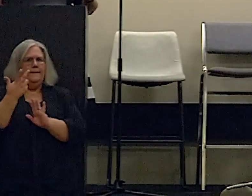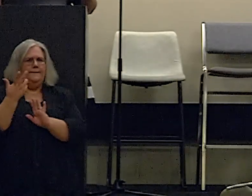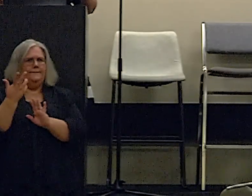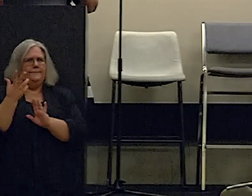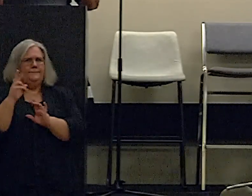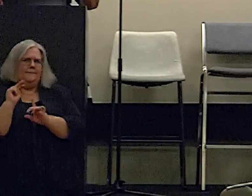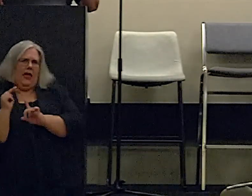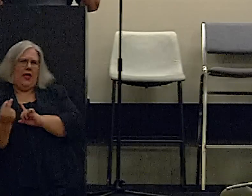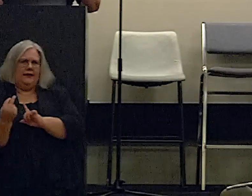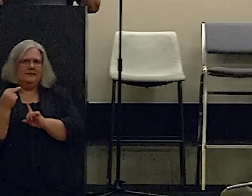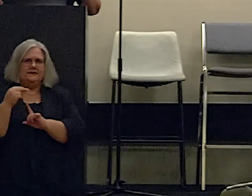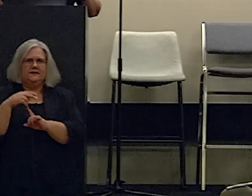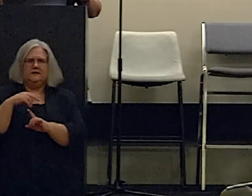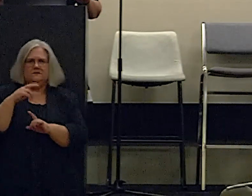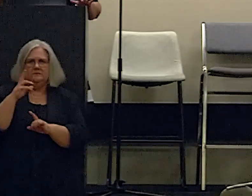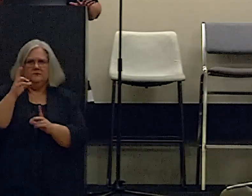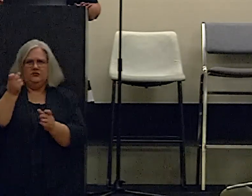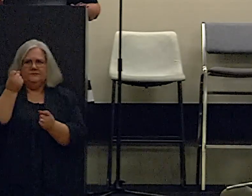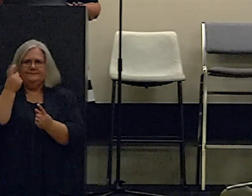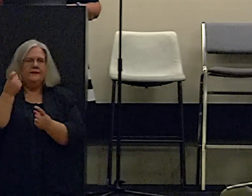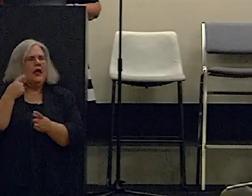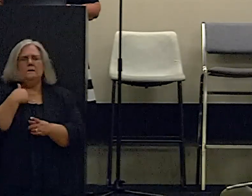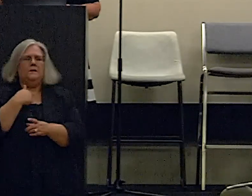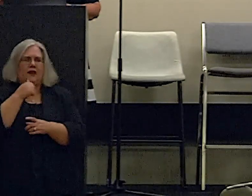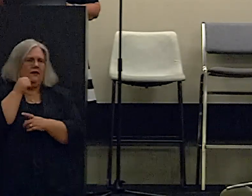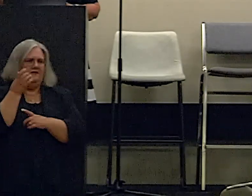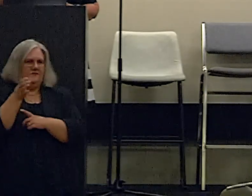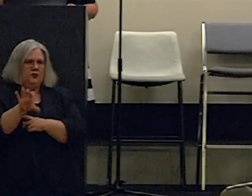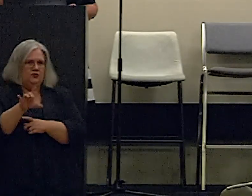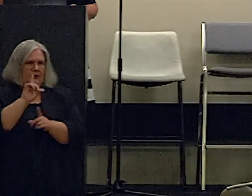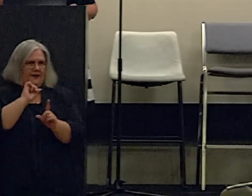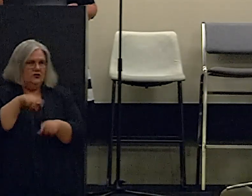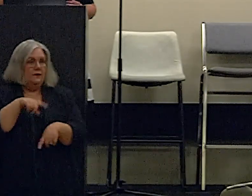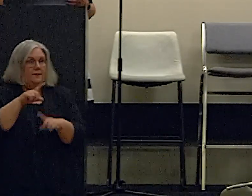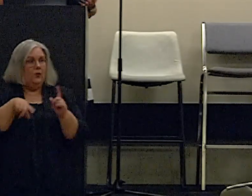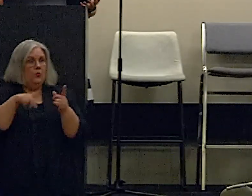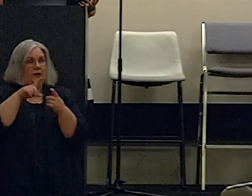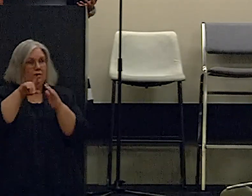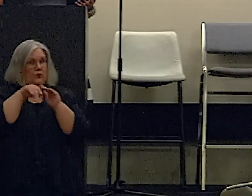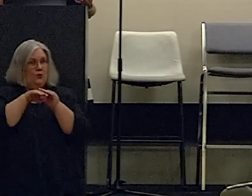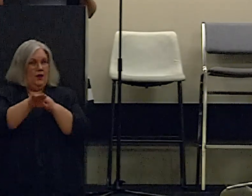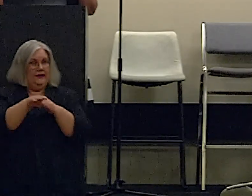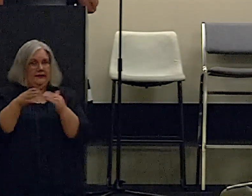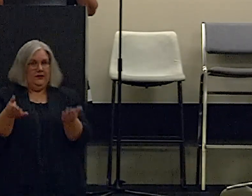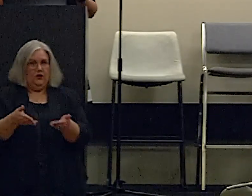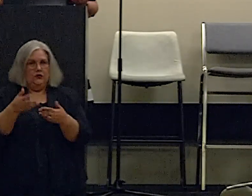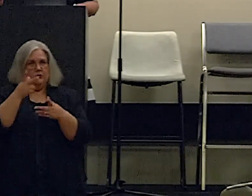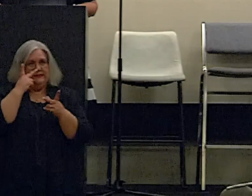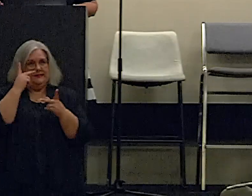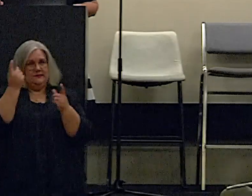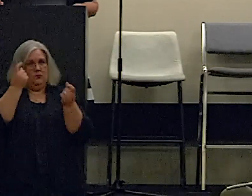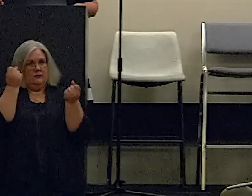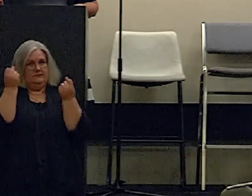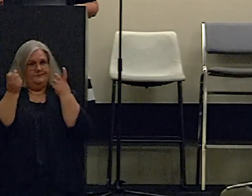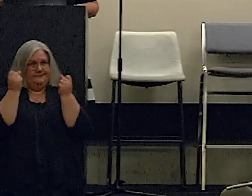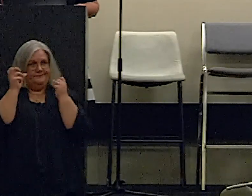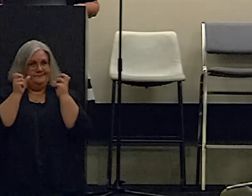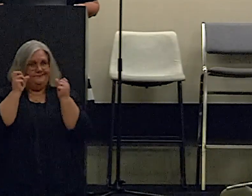I'm not going to force you to answer this, but when you walk in here and you see someone who's using